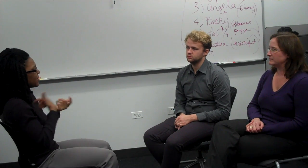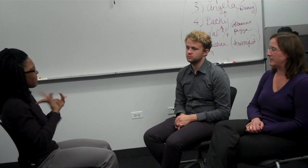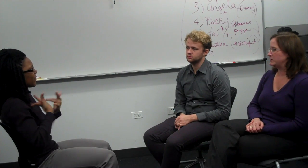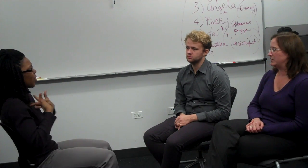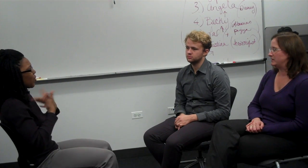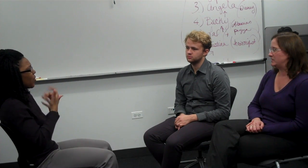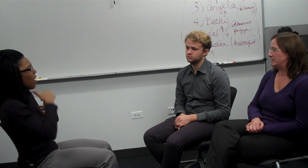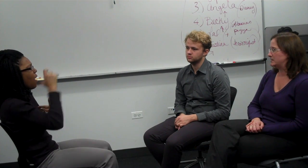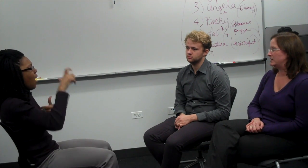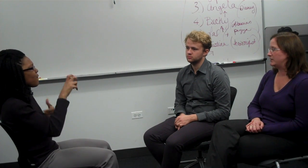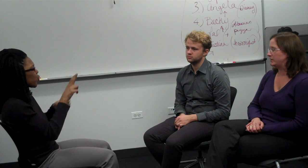Now I do a lot of dance theater.